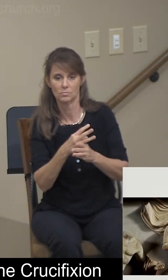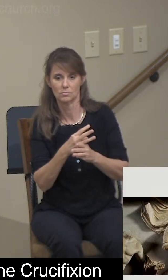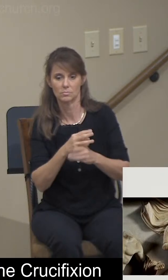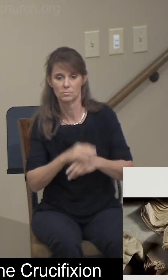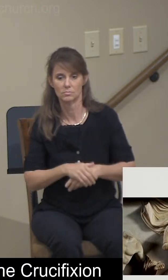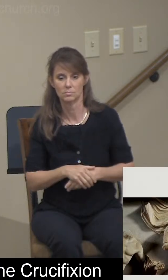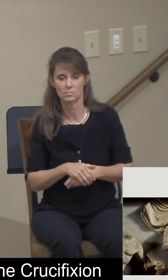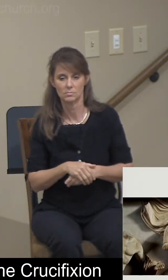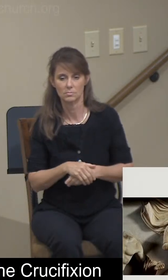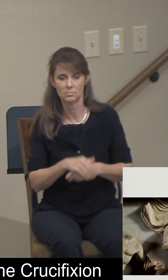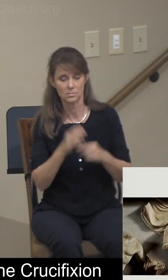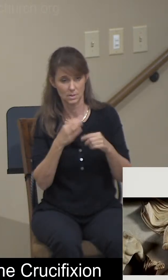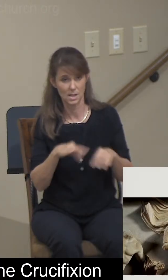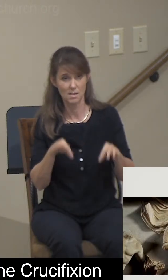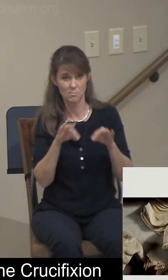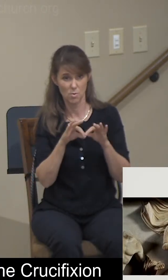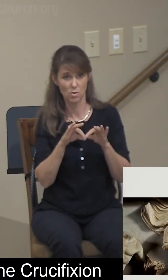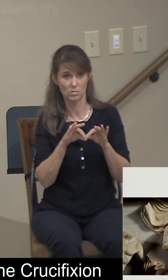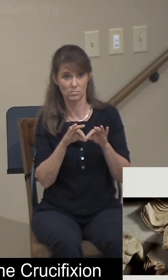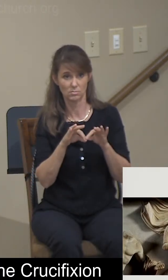classes